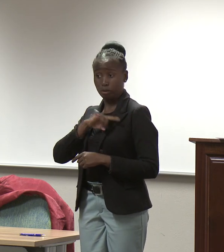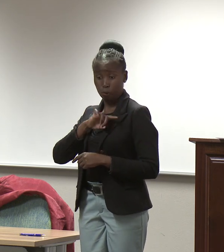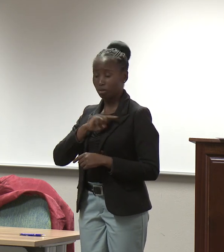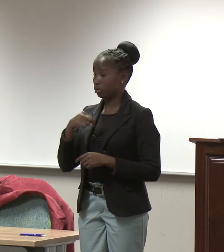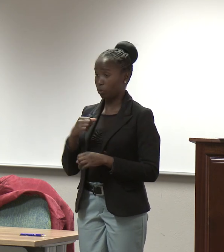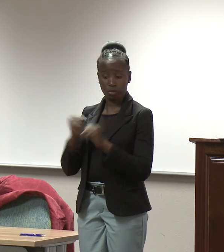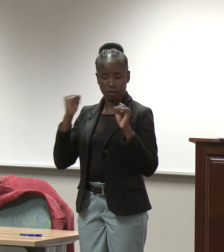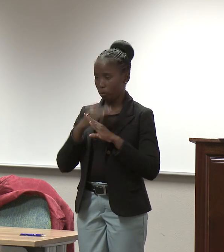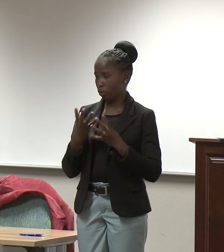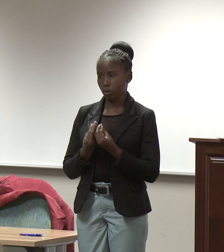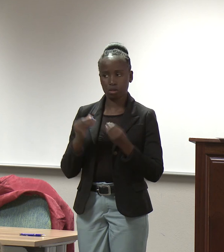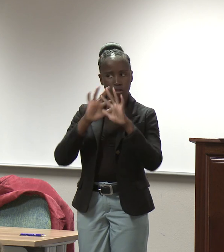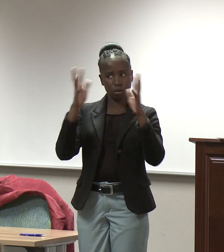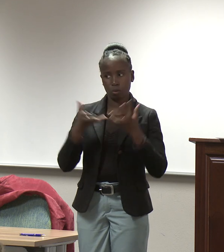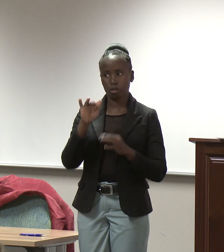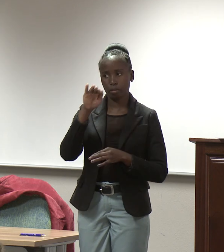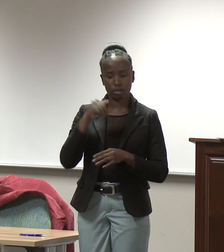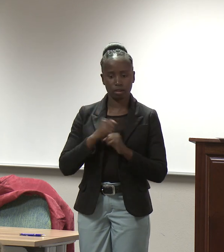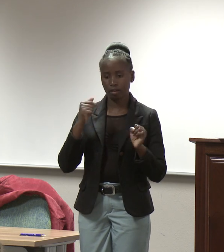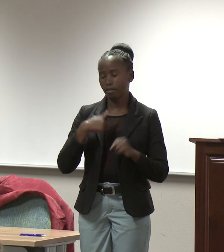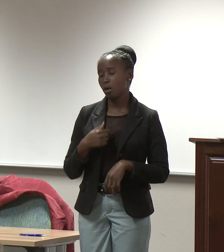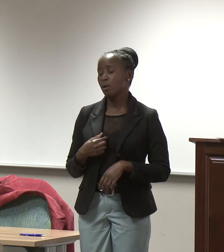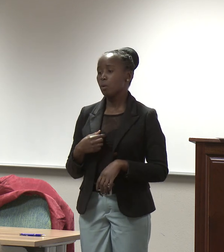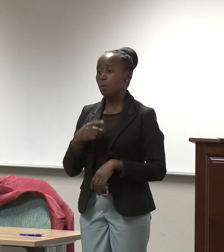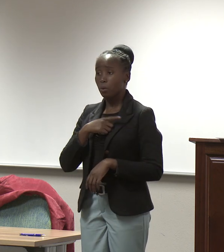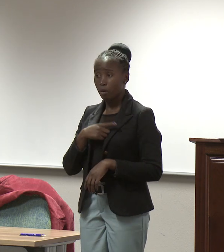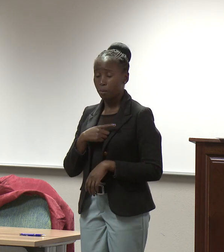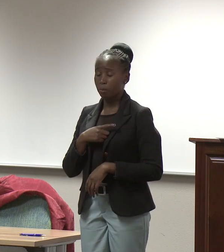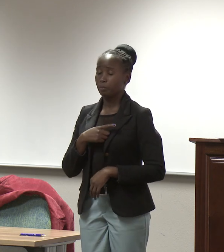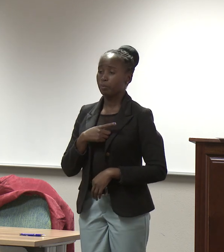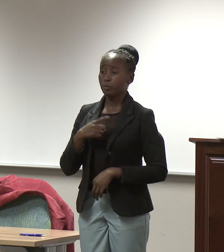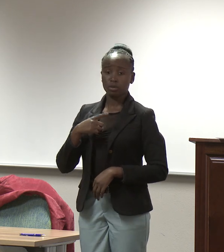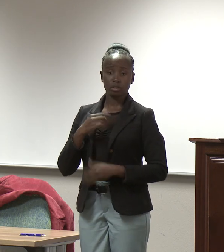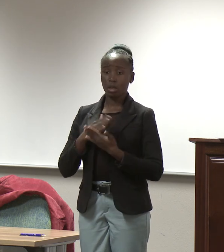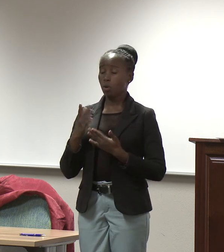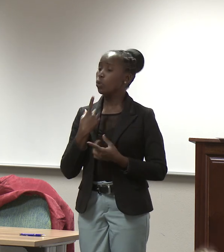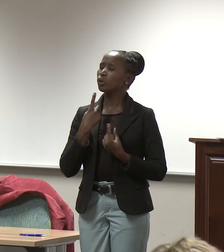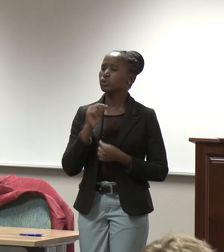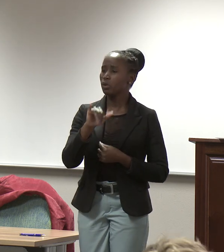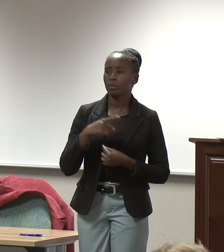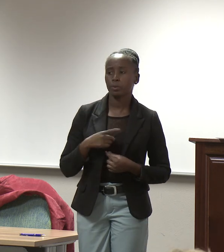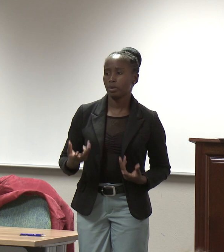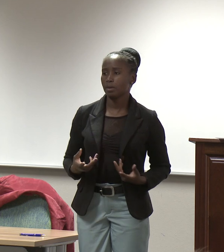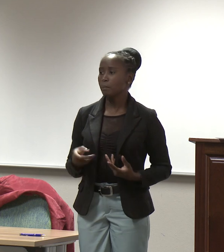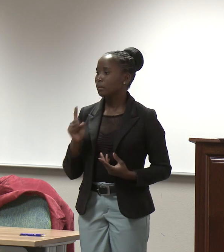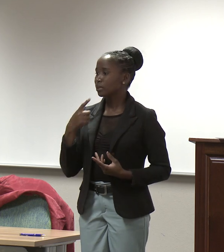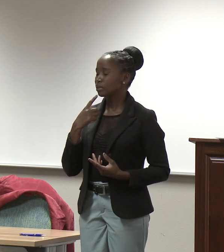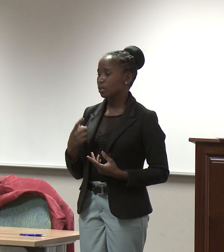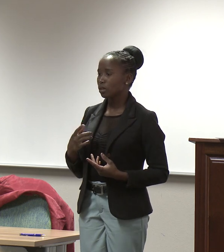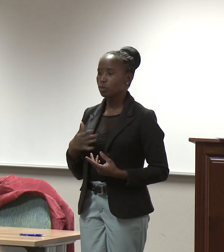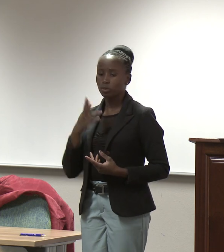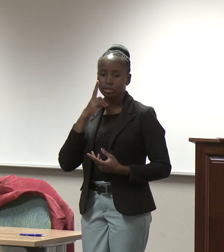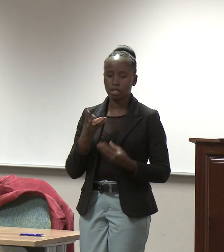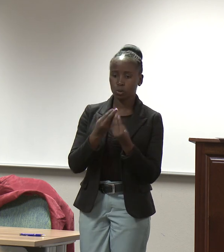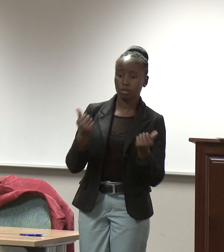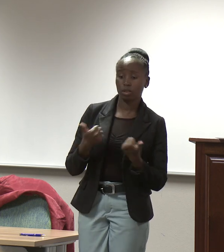Bank, because once they invited me and I said, well, why don't we do that? But they said, well, but the conclusions, we have to see the conclusions and